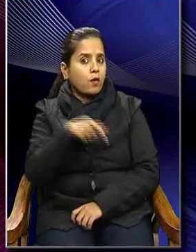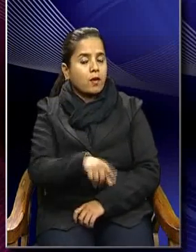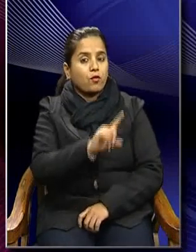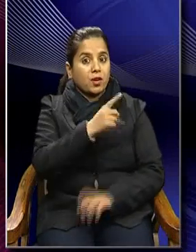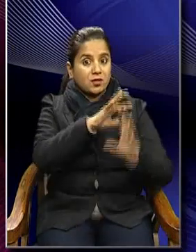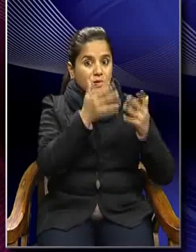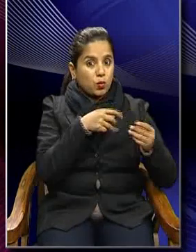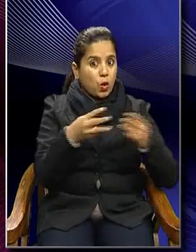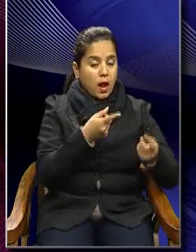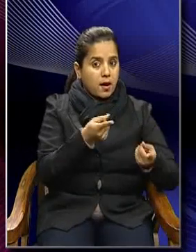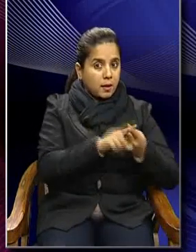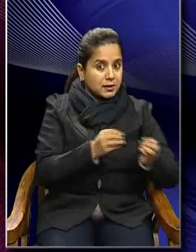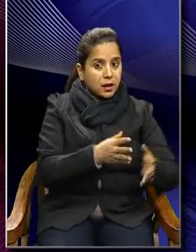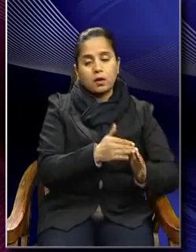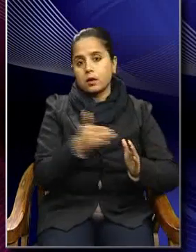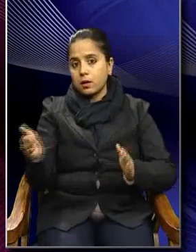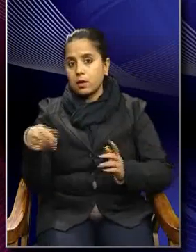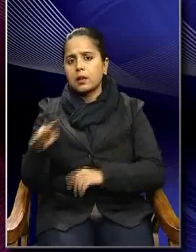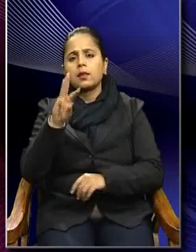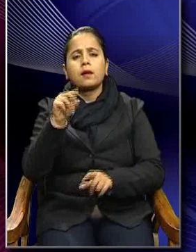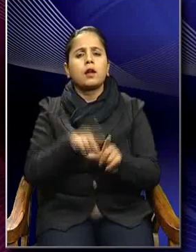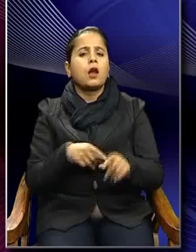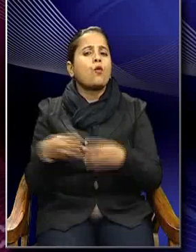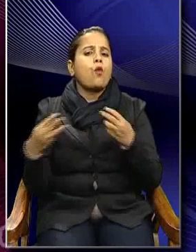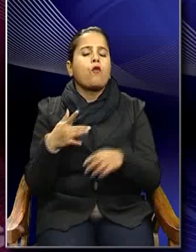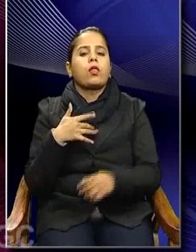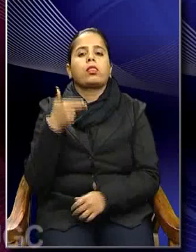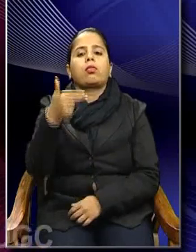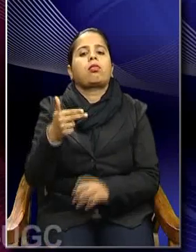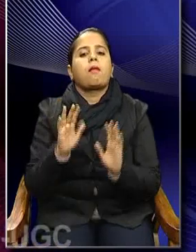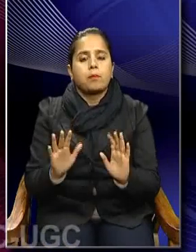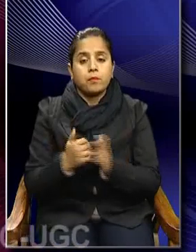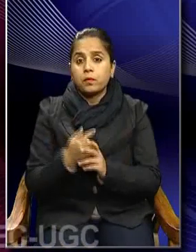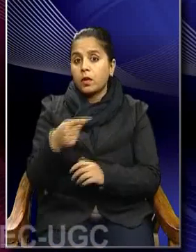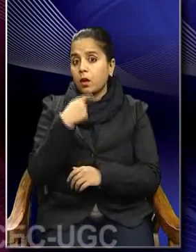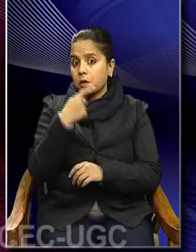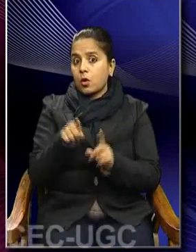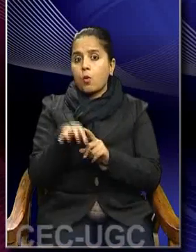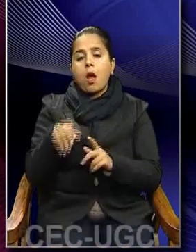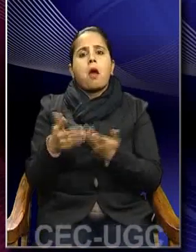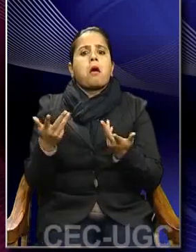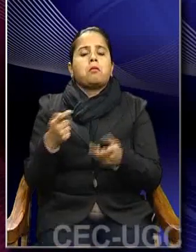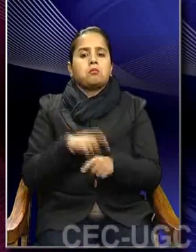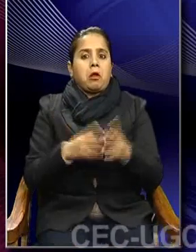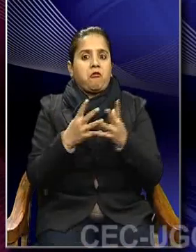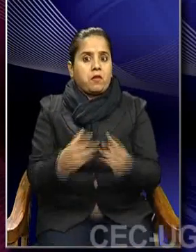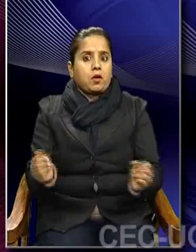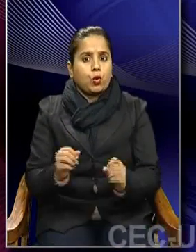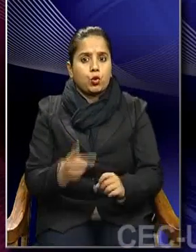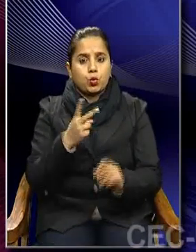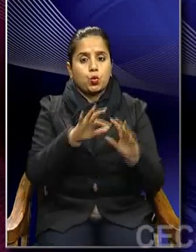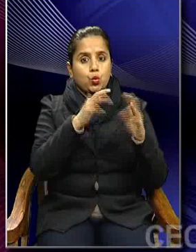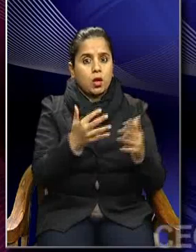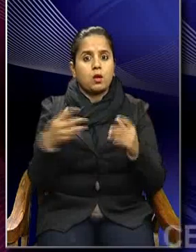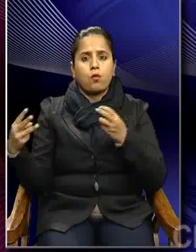World War, as the 30 Years' War. So he does not regard that there was some kind of a thaw between the two world